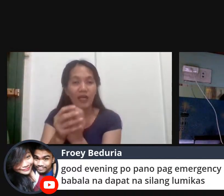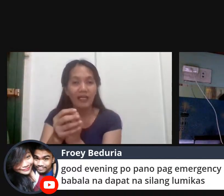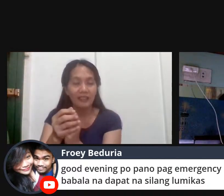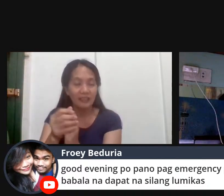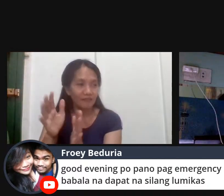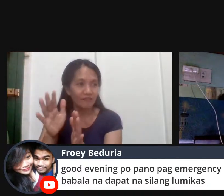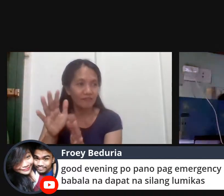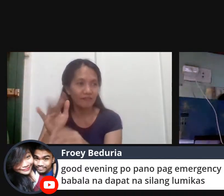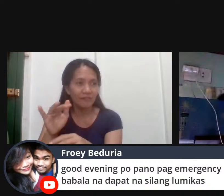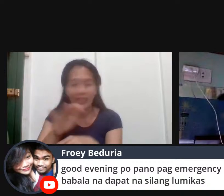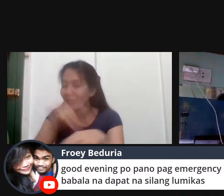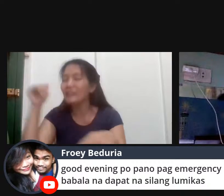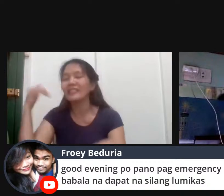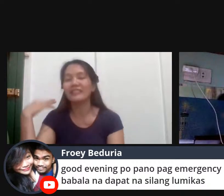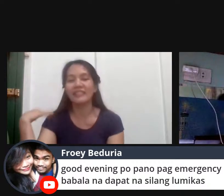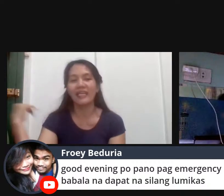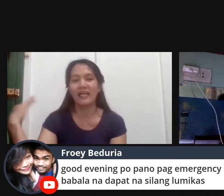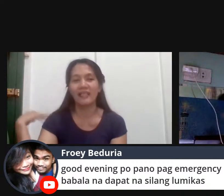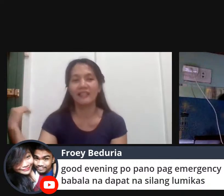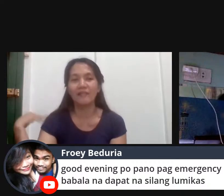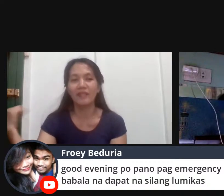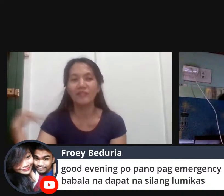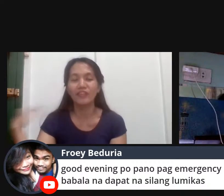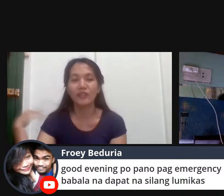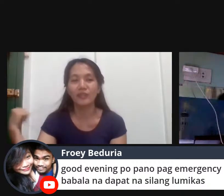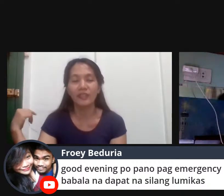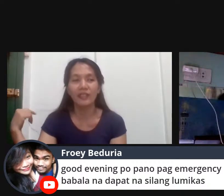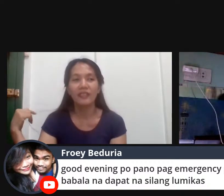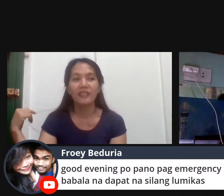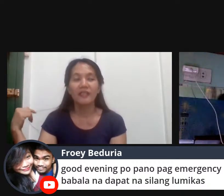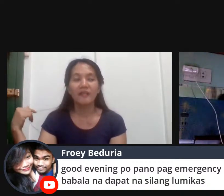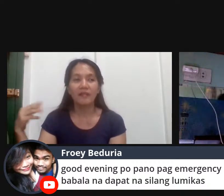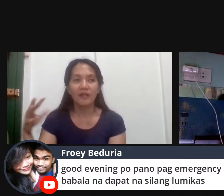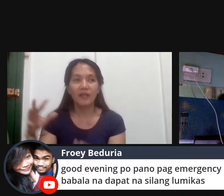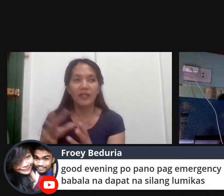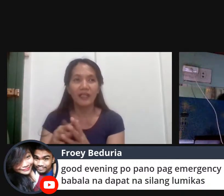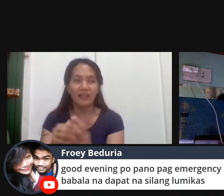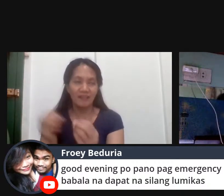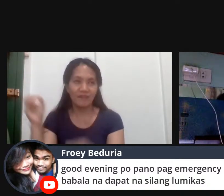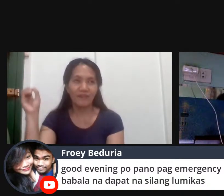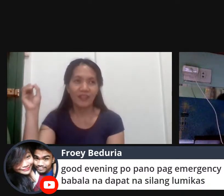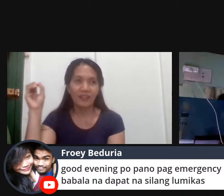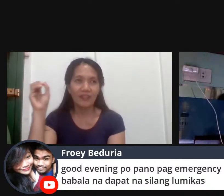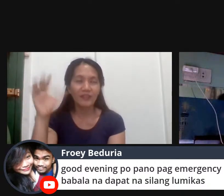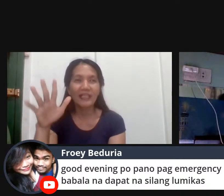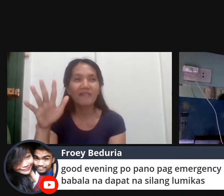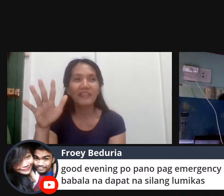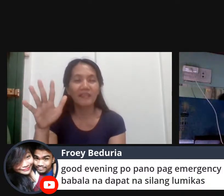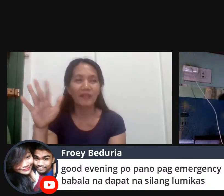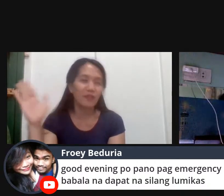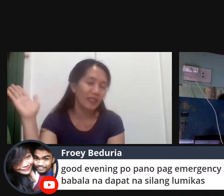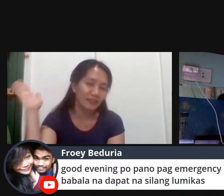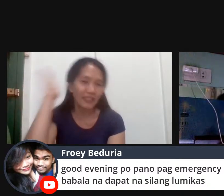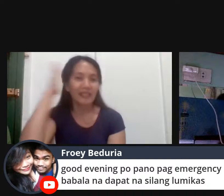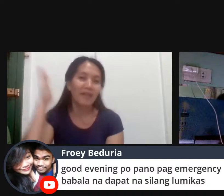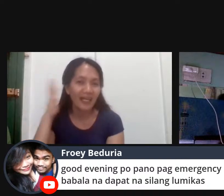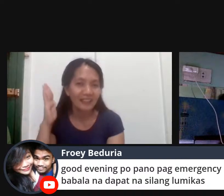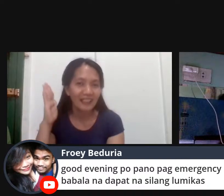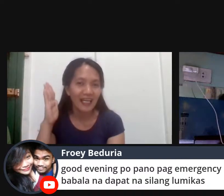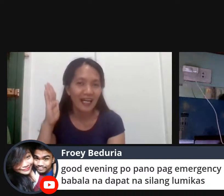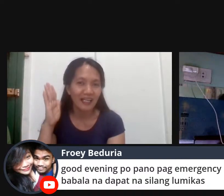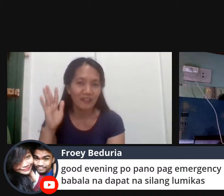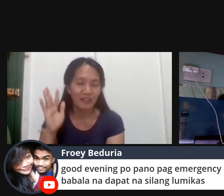nila. Or else, kumuha ka ng, halapitin sila, tap them on the shoulder, or throw something, pero